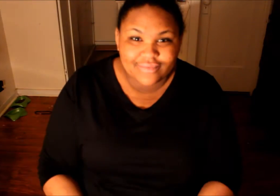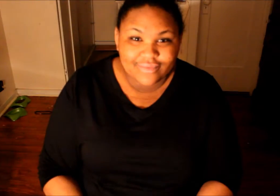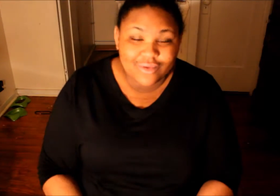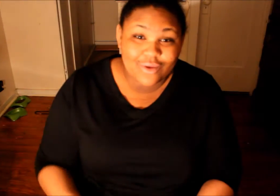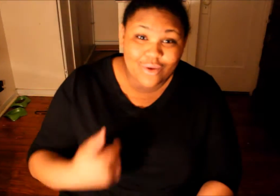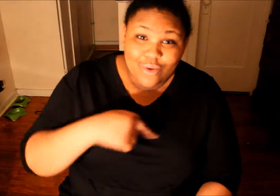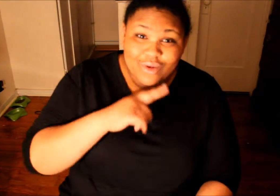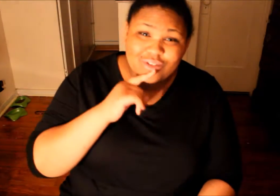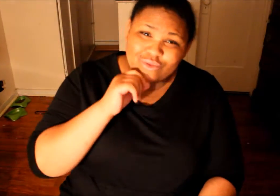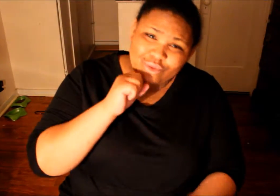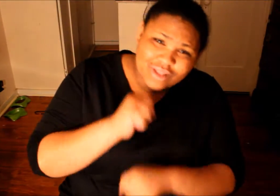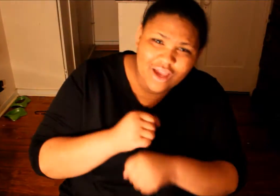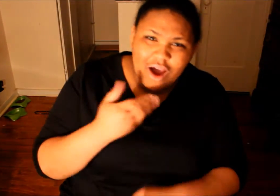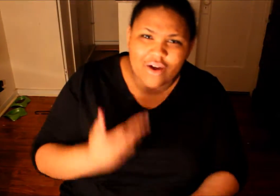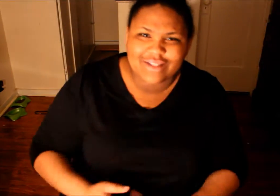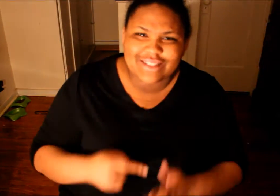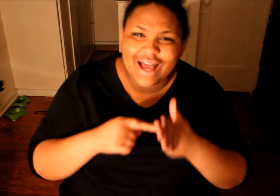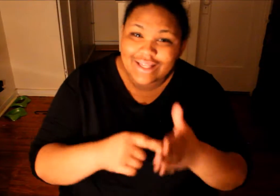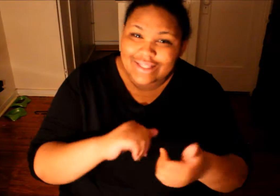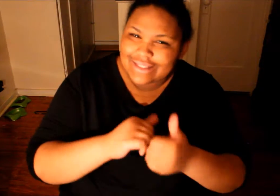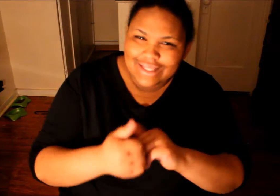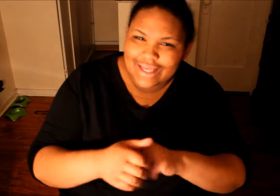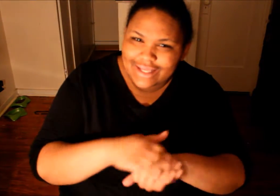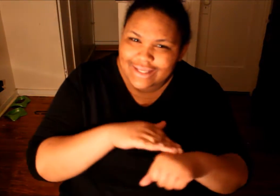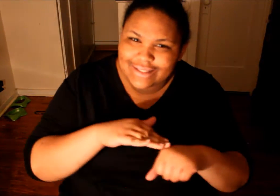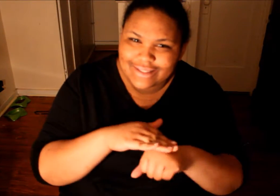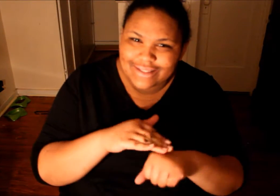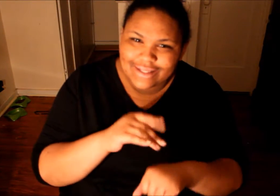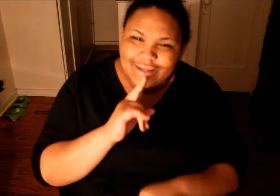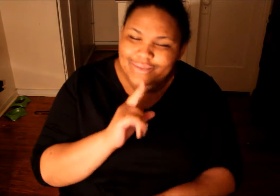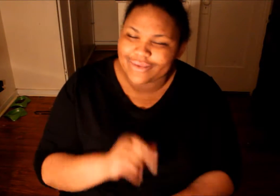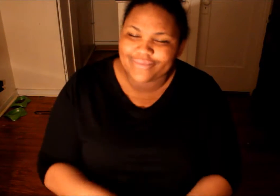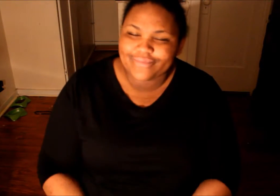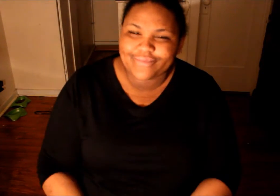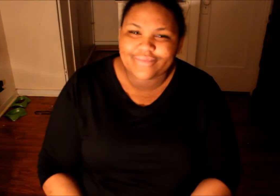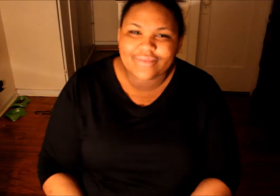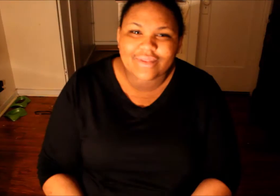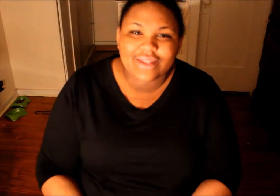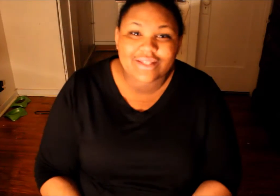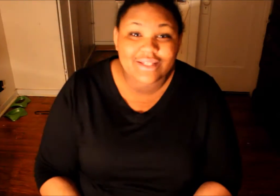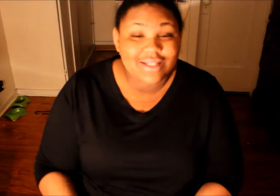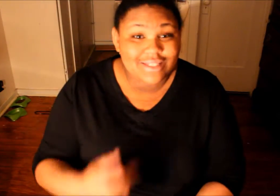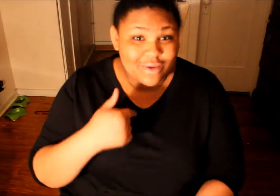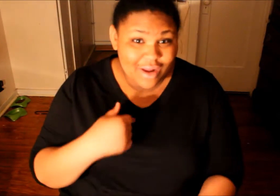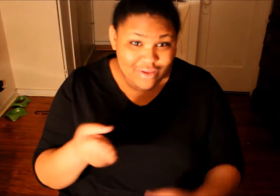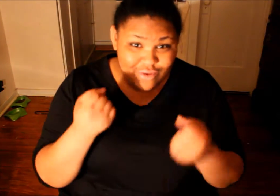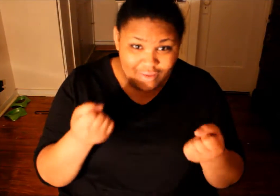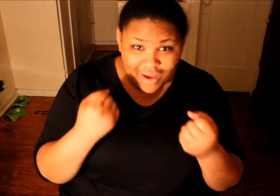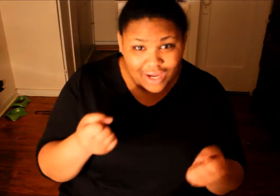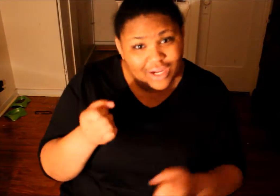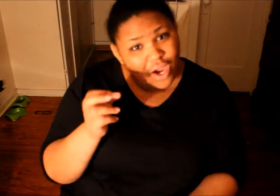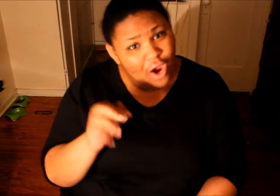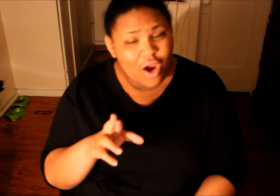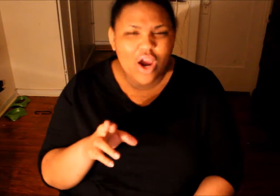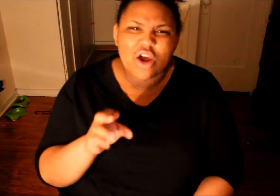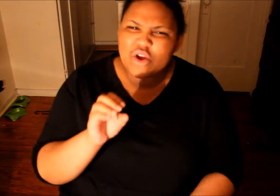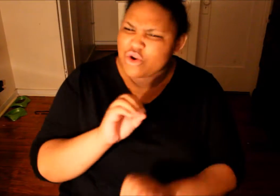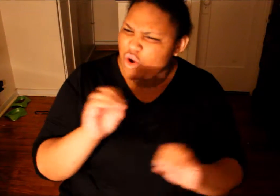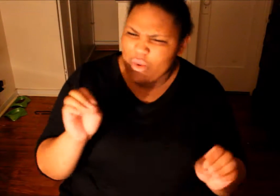who we truly are is not skin deep. See, when I drive my car, no one would ever confuse the car